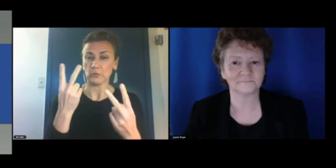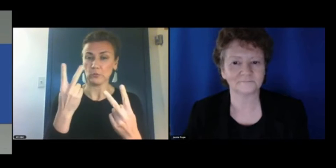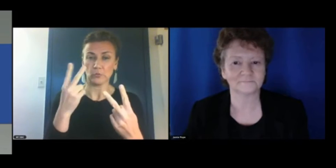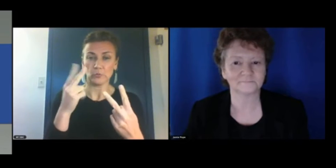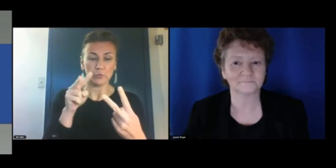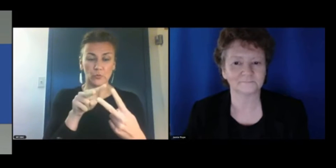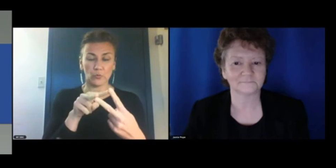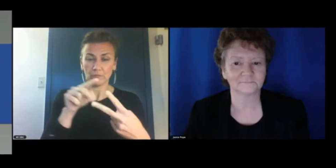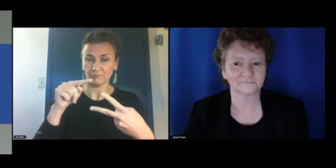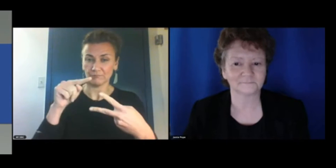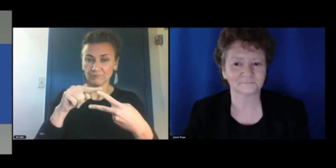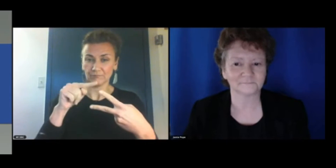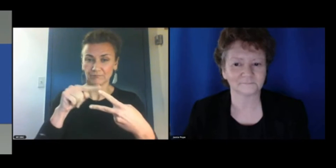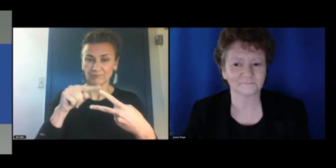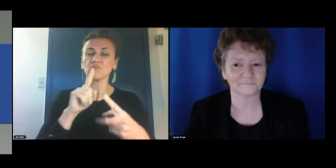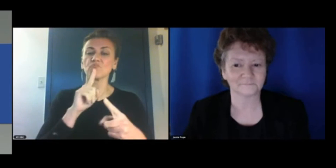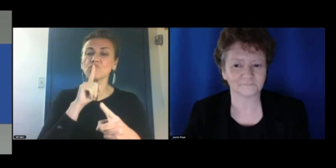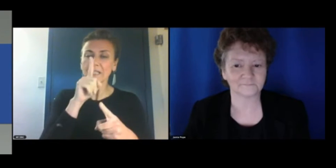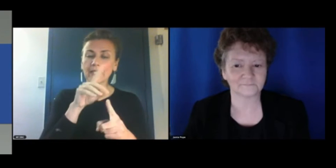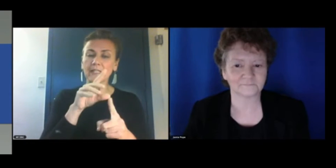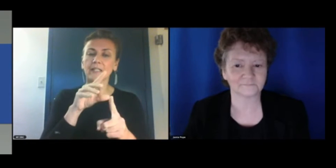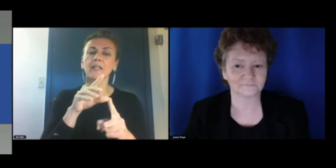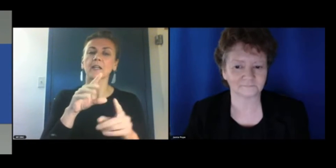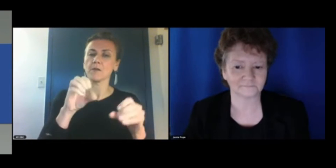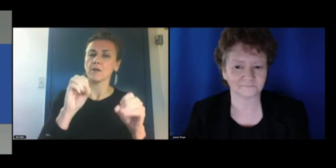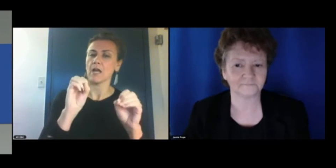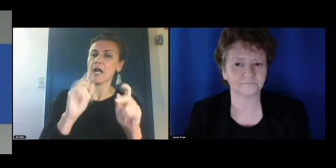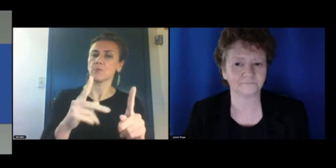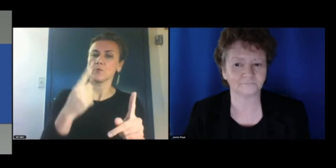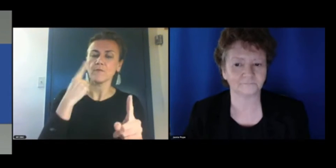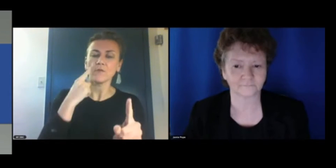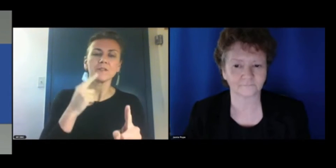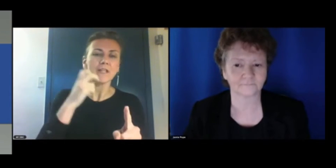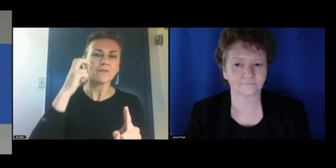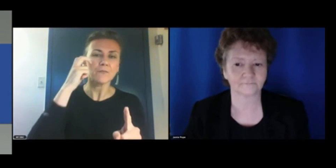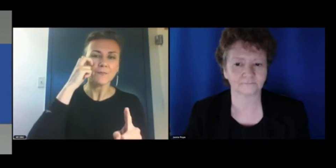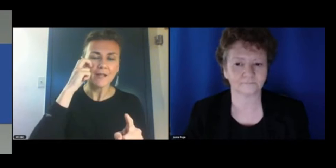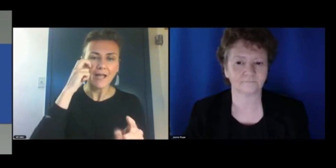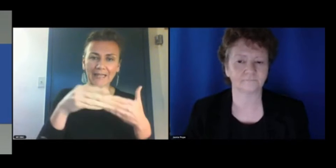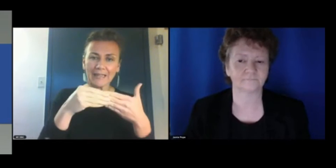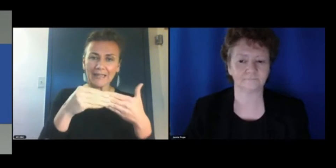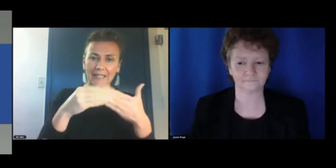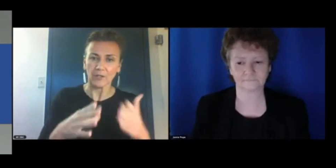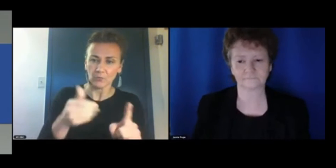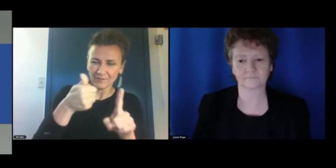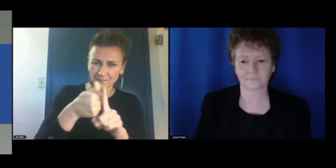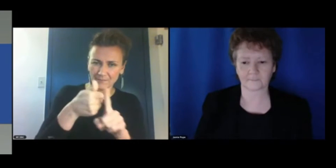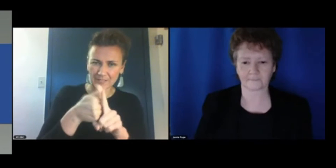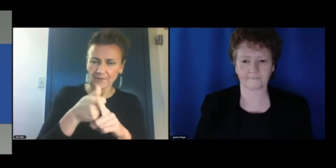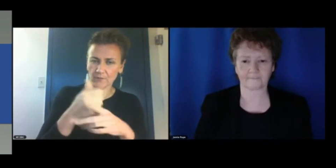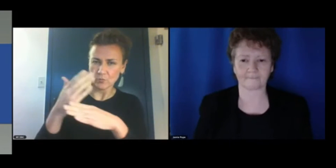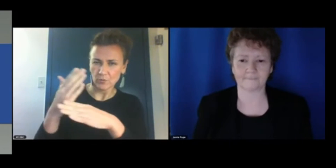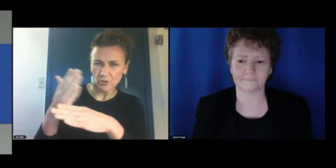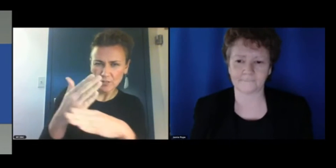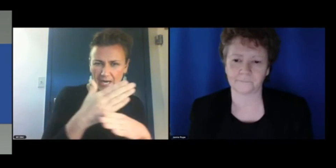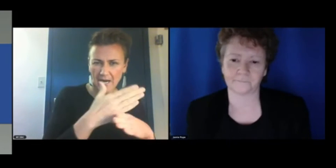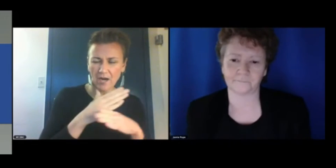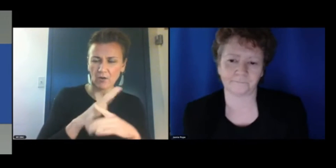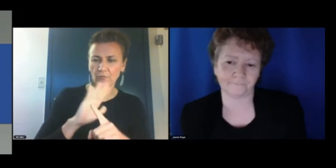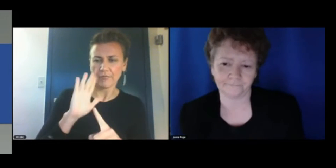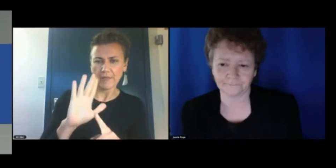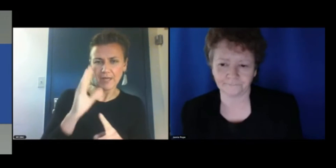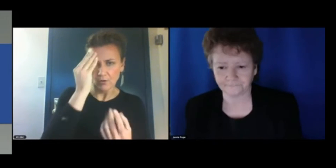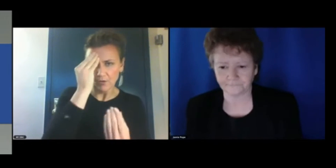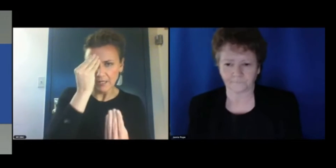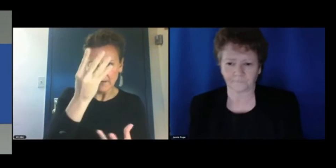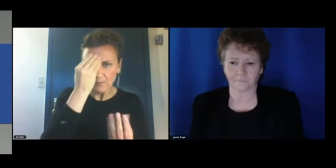Well, I think it's important to focus on two things: to educate the